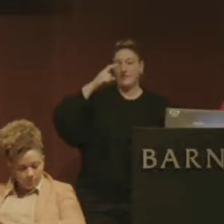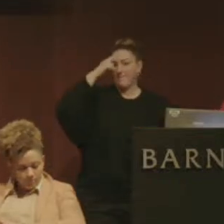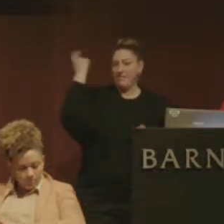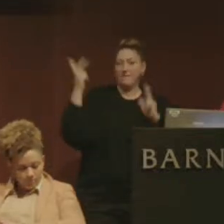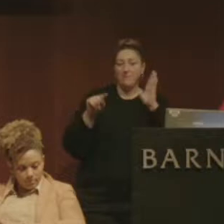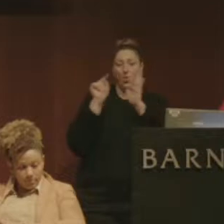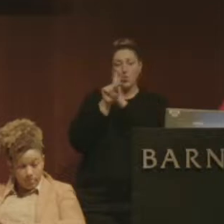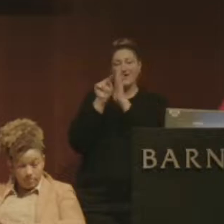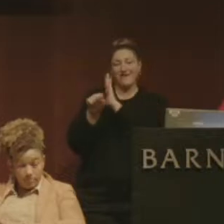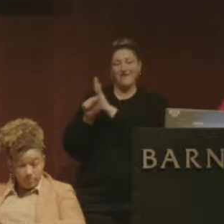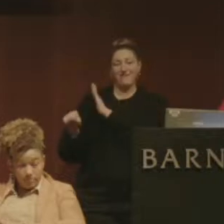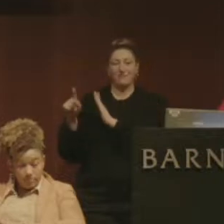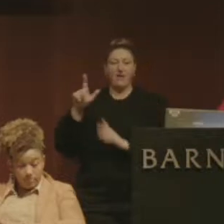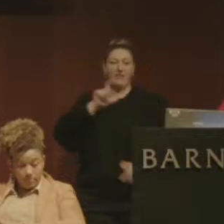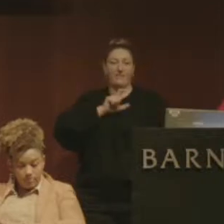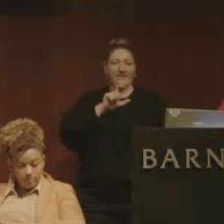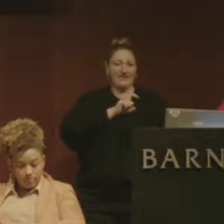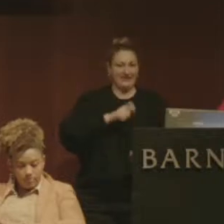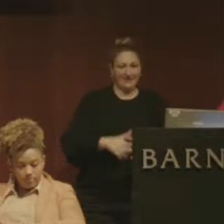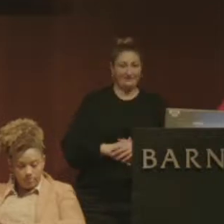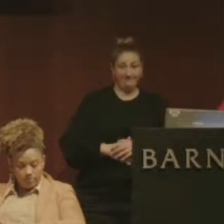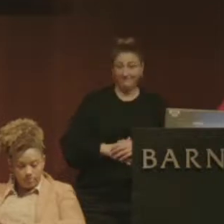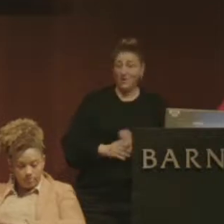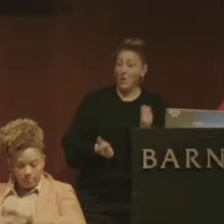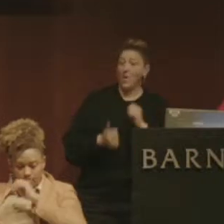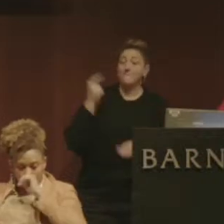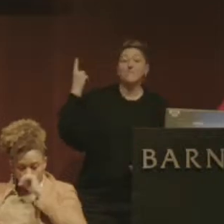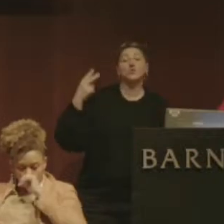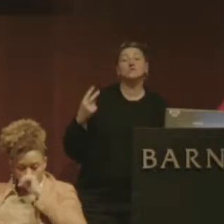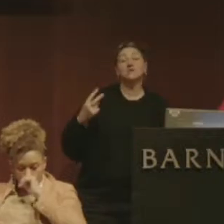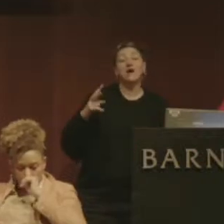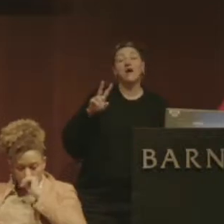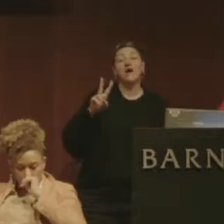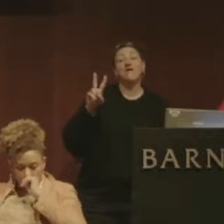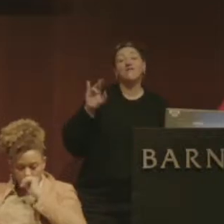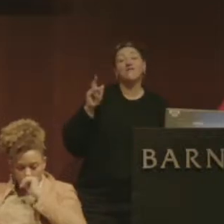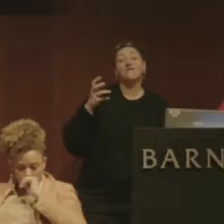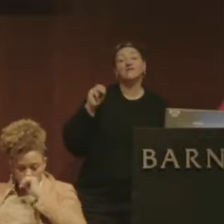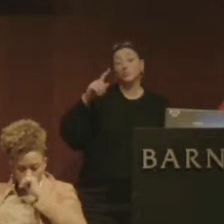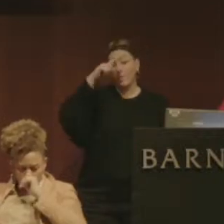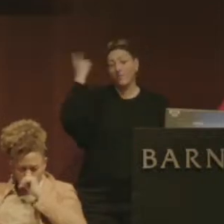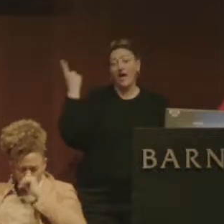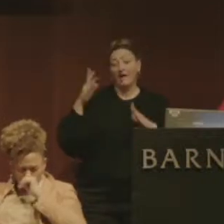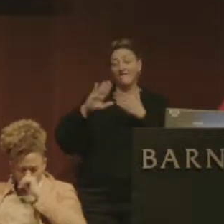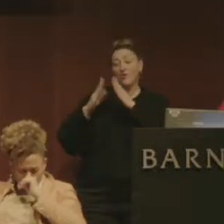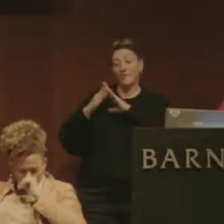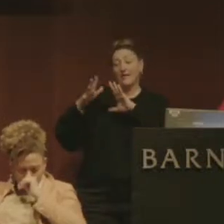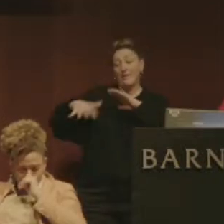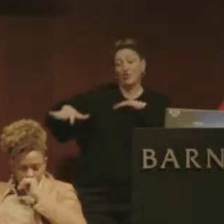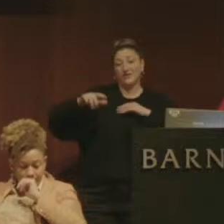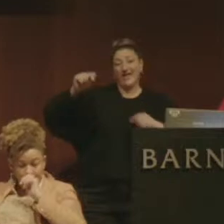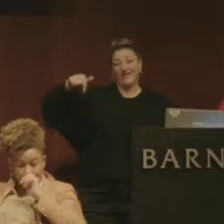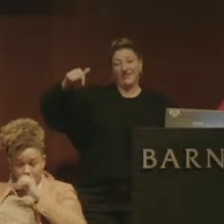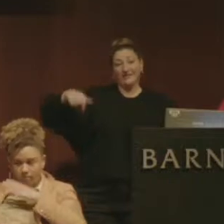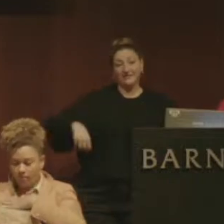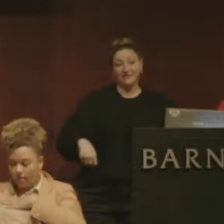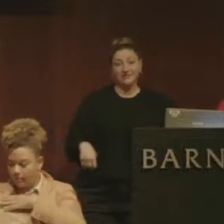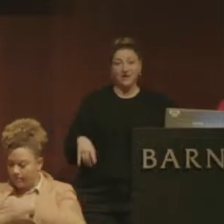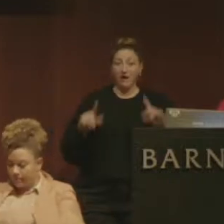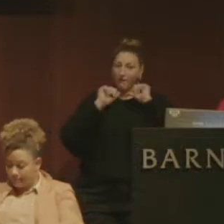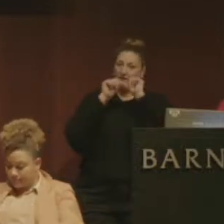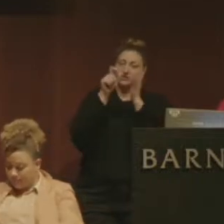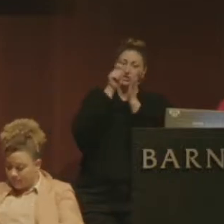killed by the police. The majority of the victims were Black and from neighborhoods like Gamboa de Baixo. I continue to